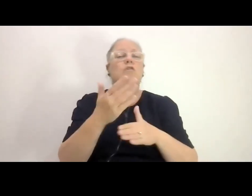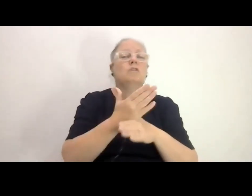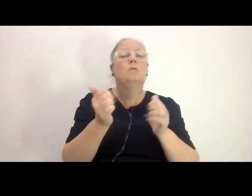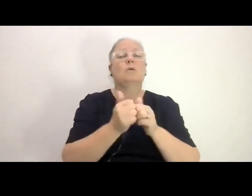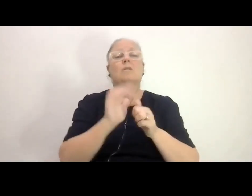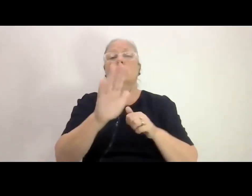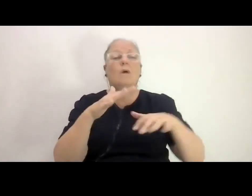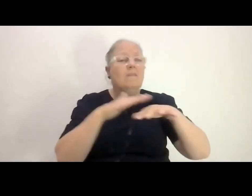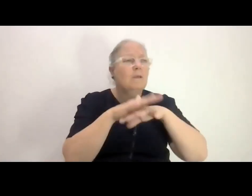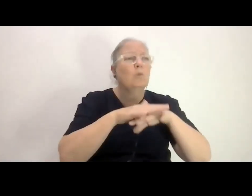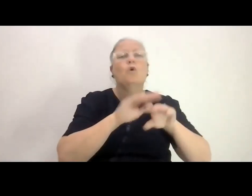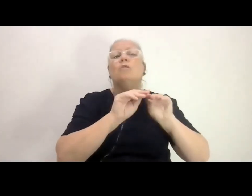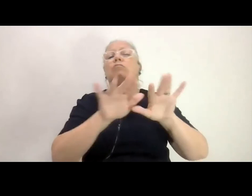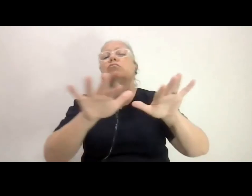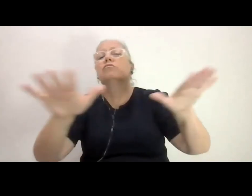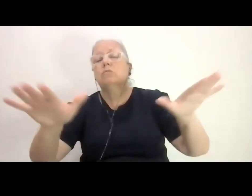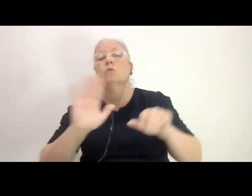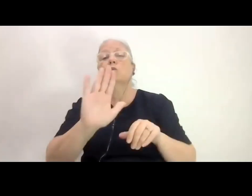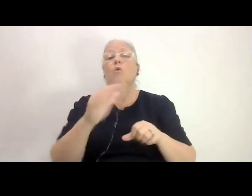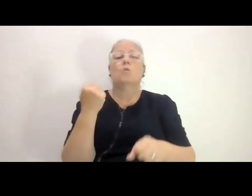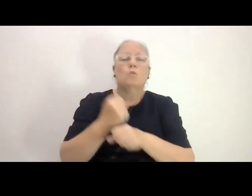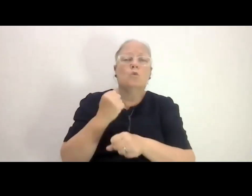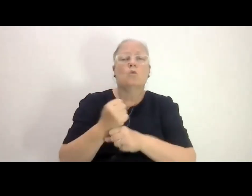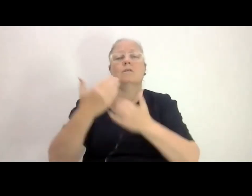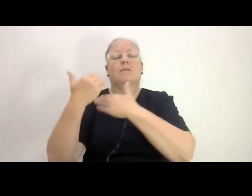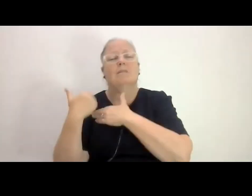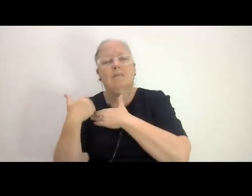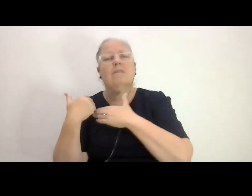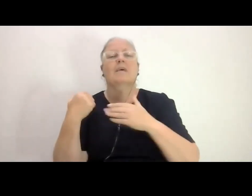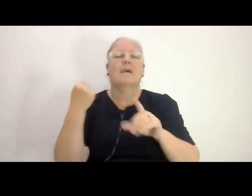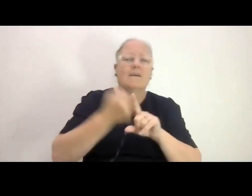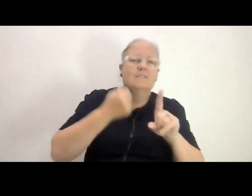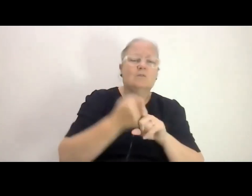them in your advocacy and accountability activities in your countries.